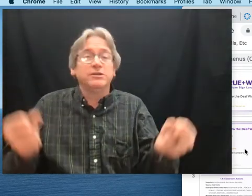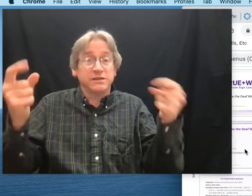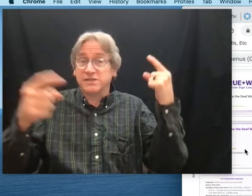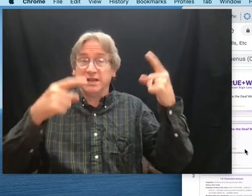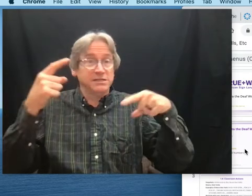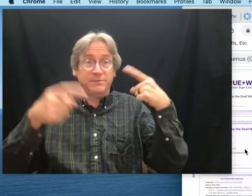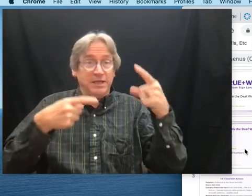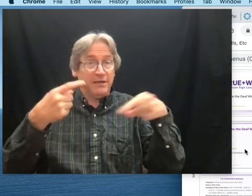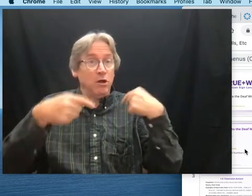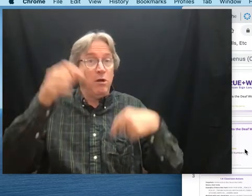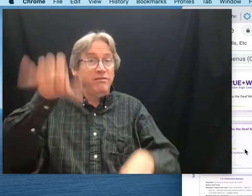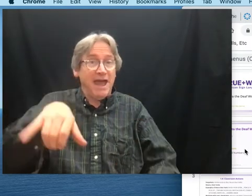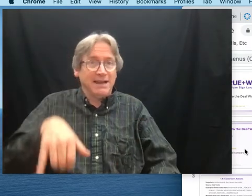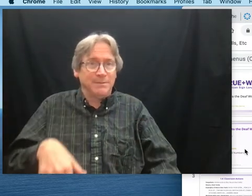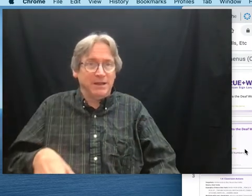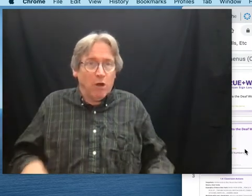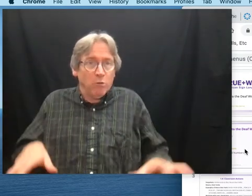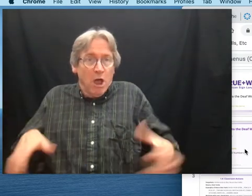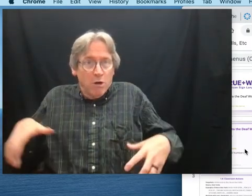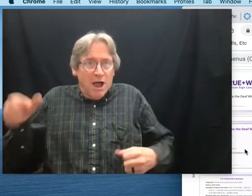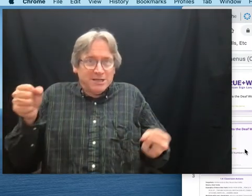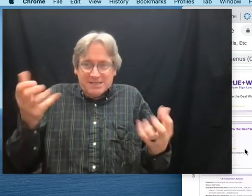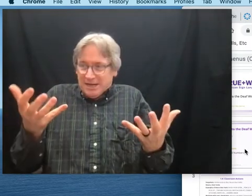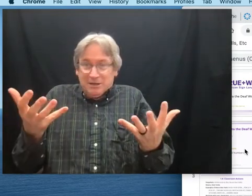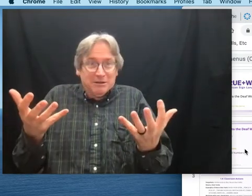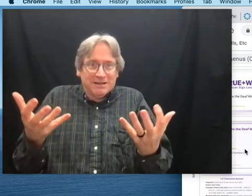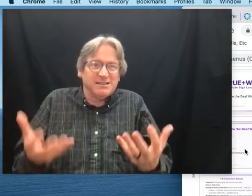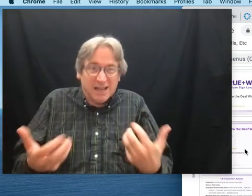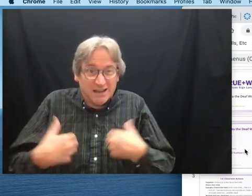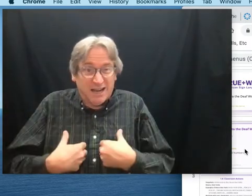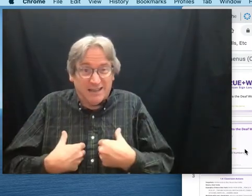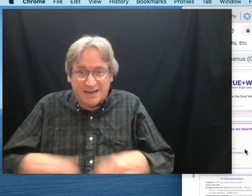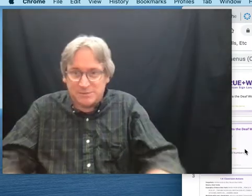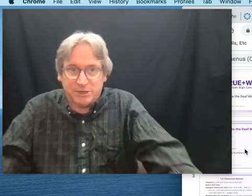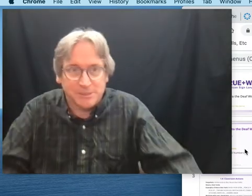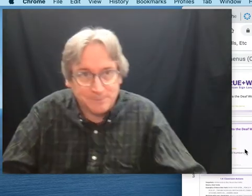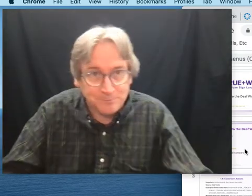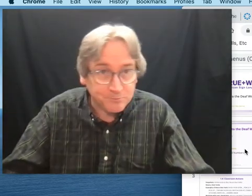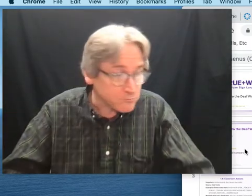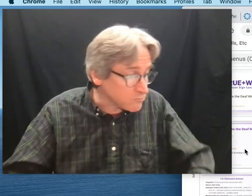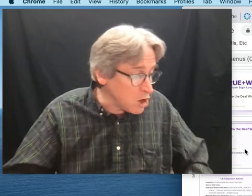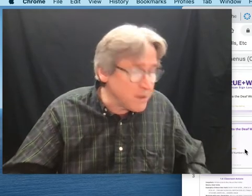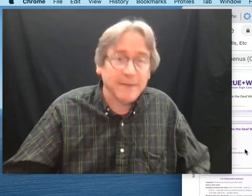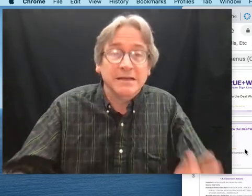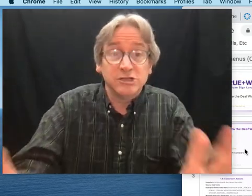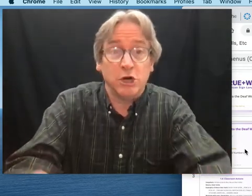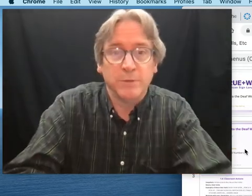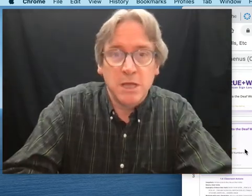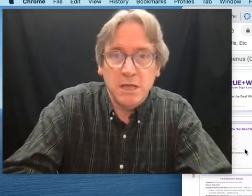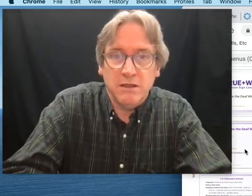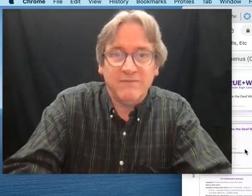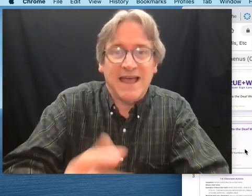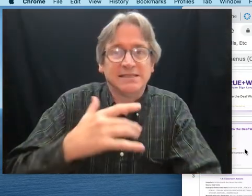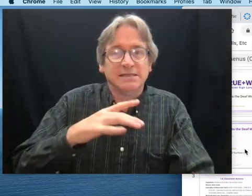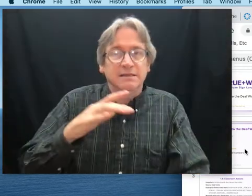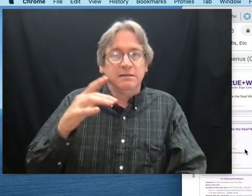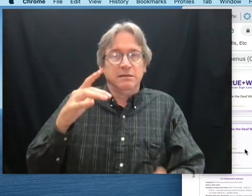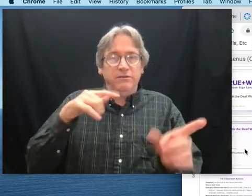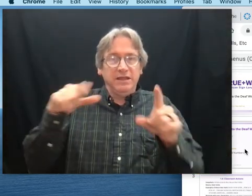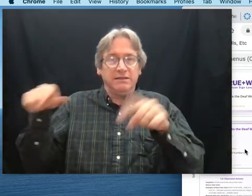you'll find yourself signing something and go that and be like oh oh i just did it because i had that experience okay so